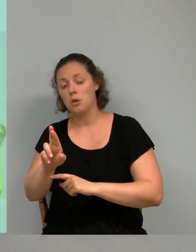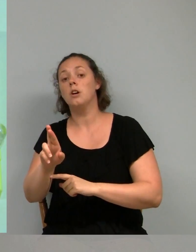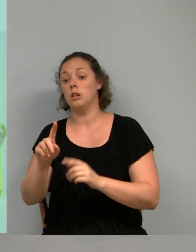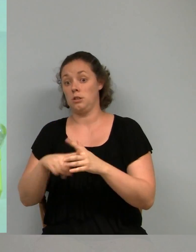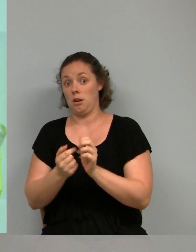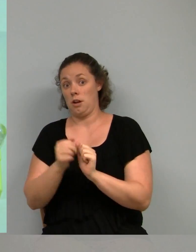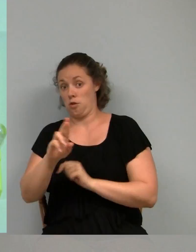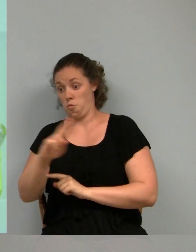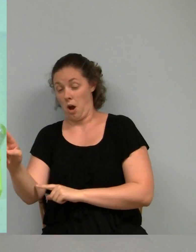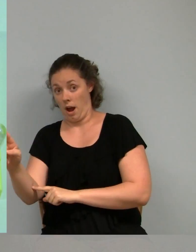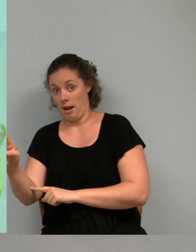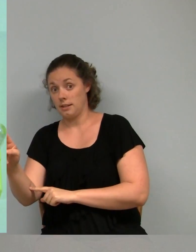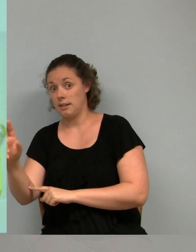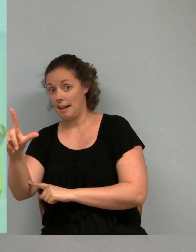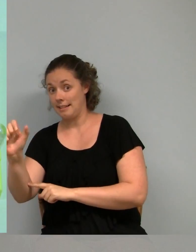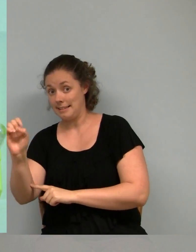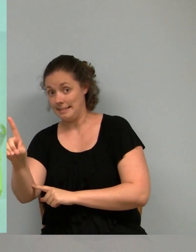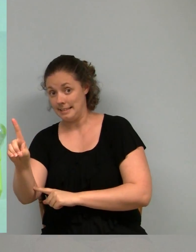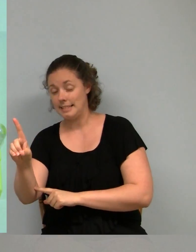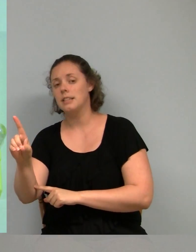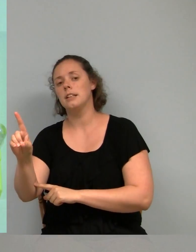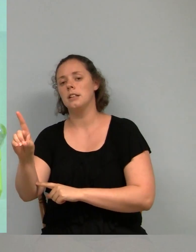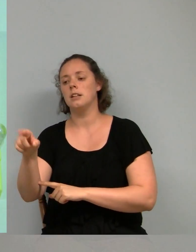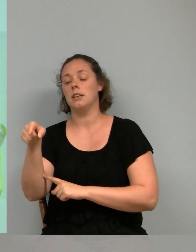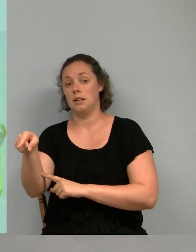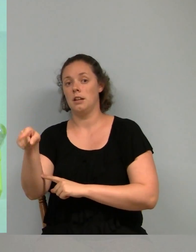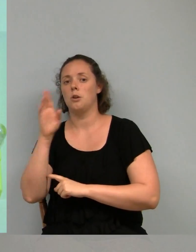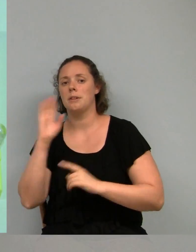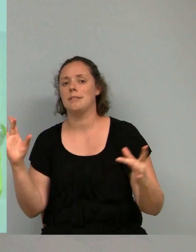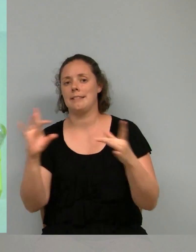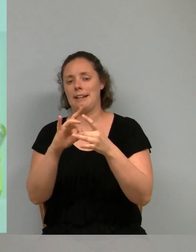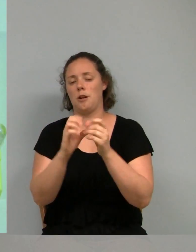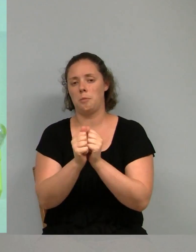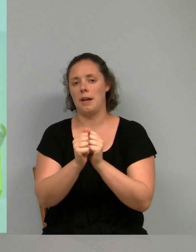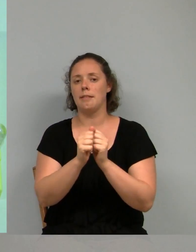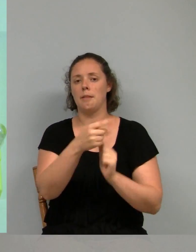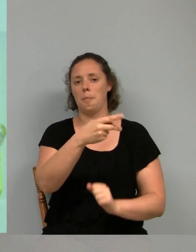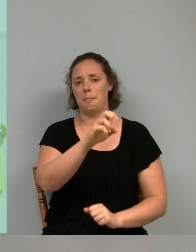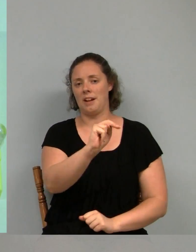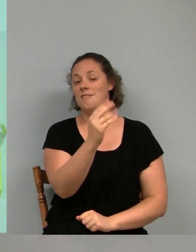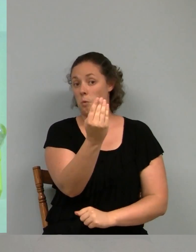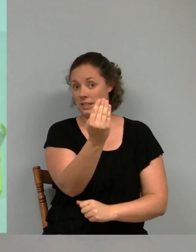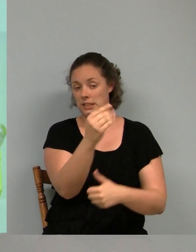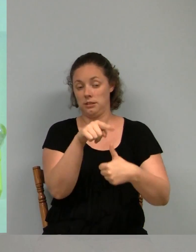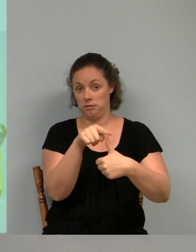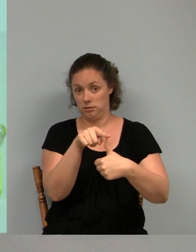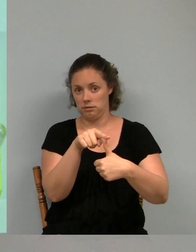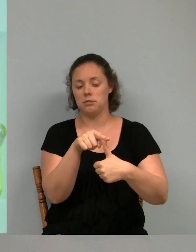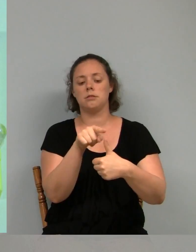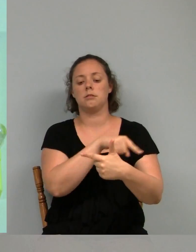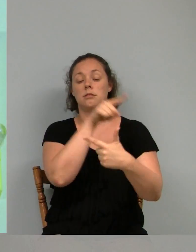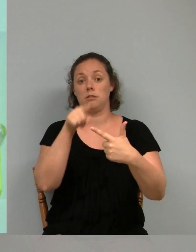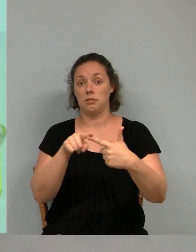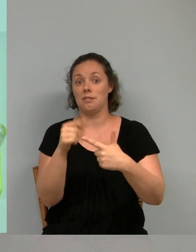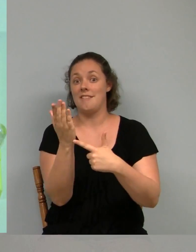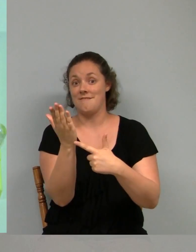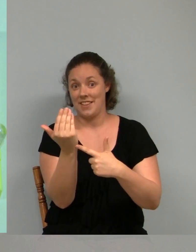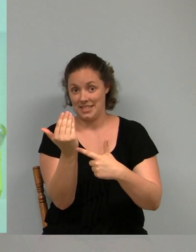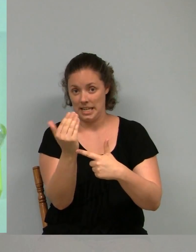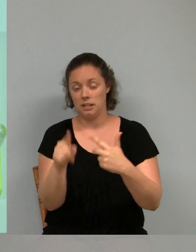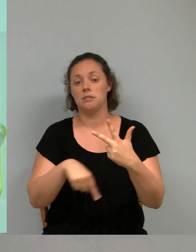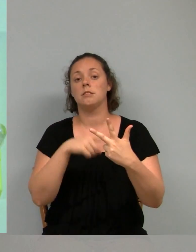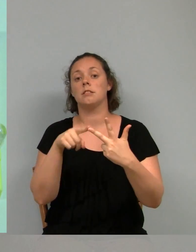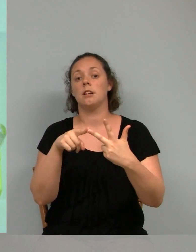rightmost 1 LED that connects to pin 14, the 4th pin. Then pin 15,